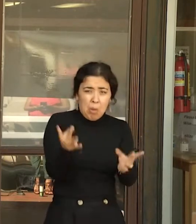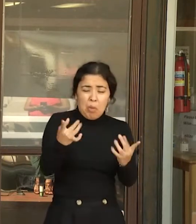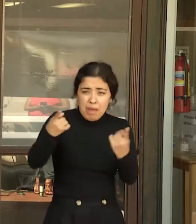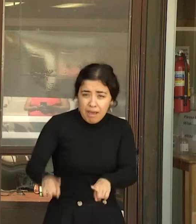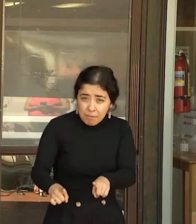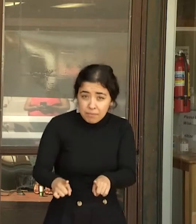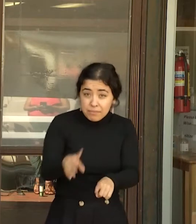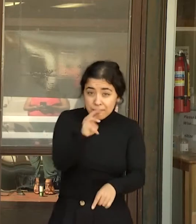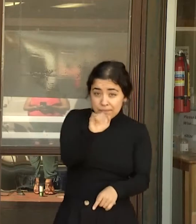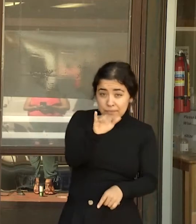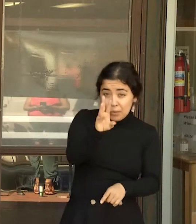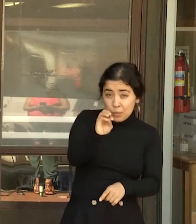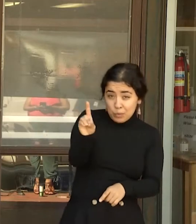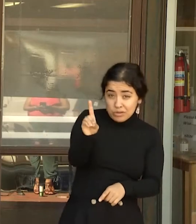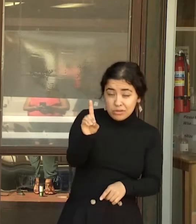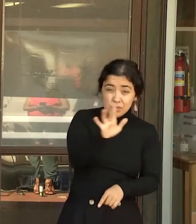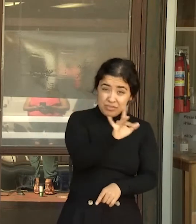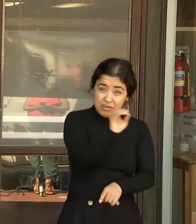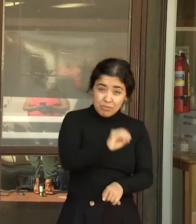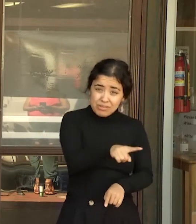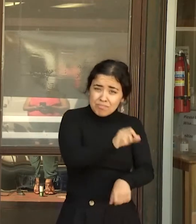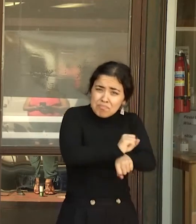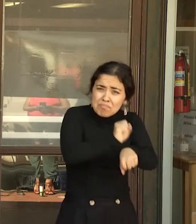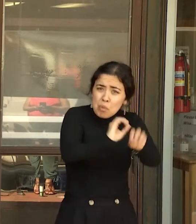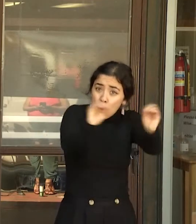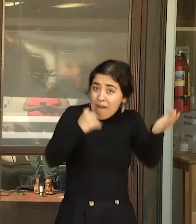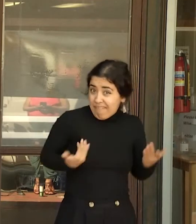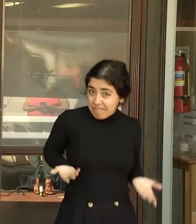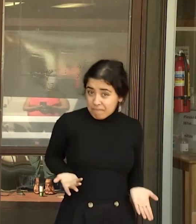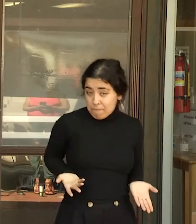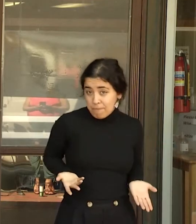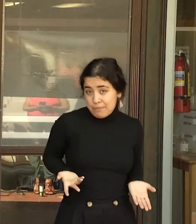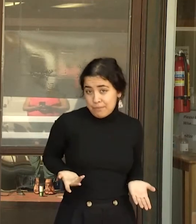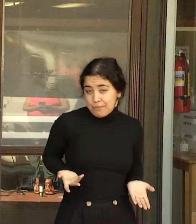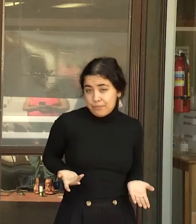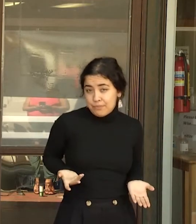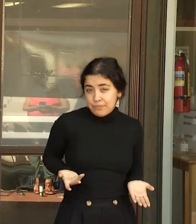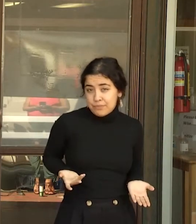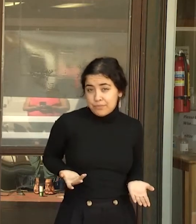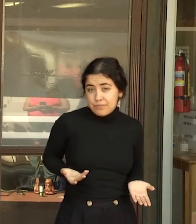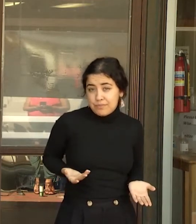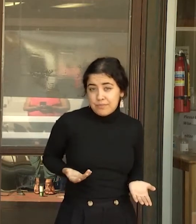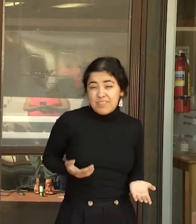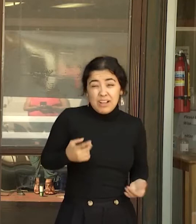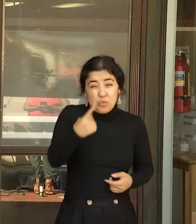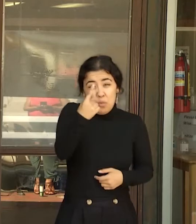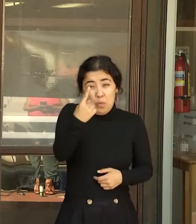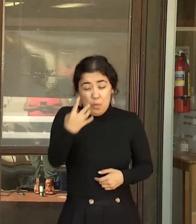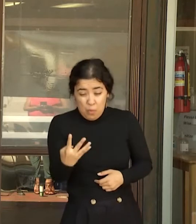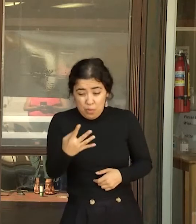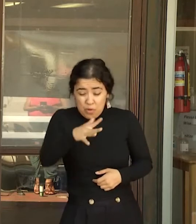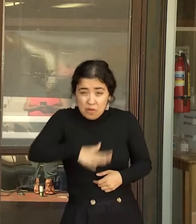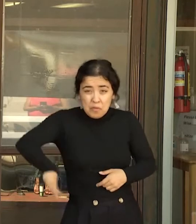of Maywoodians are unemployed. It's a quarter of an entire village.